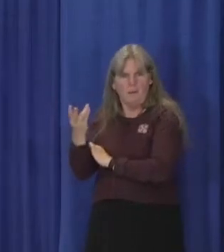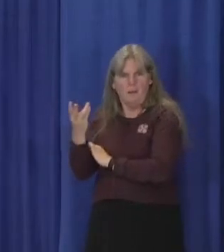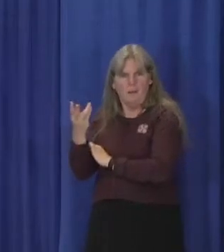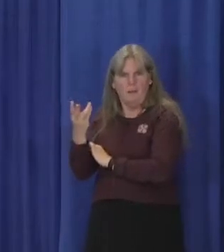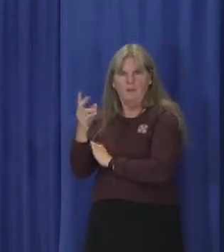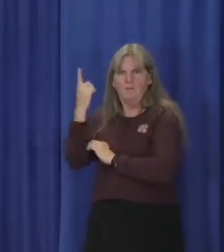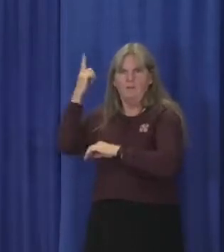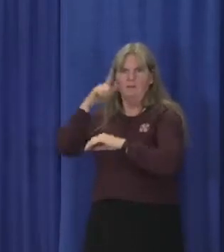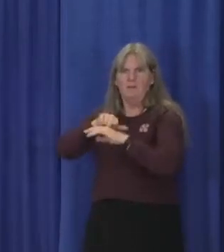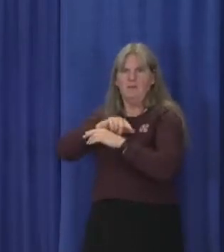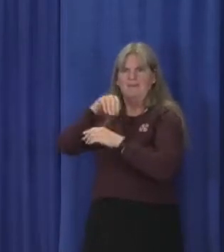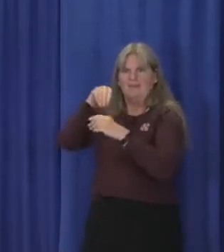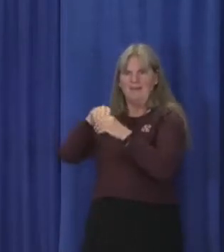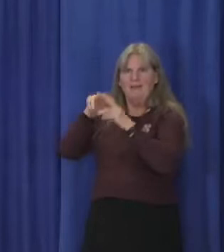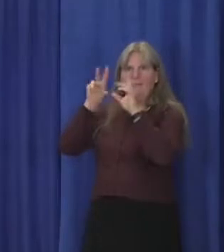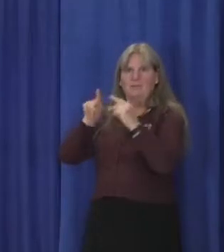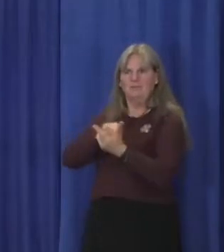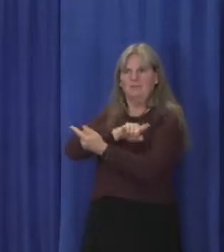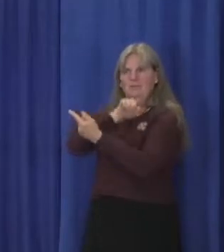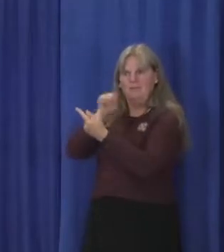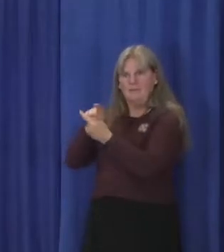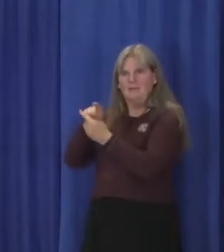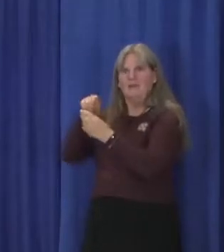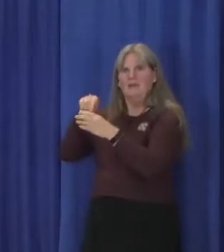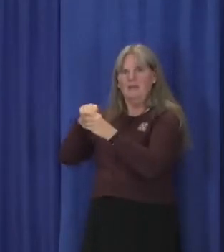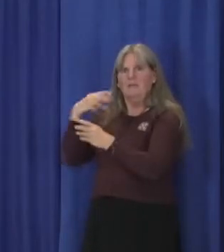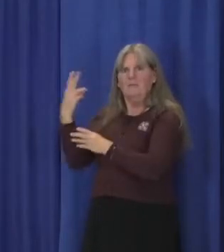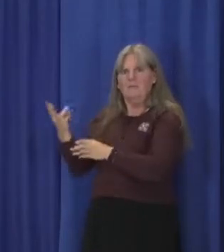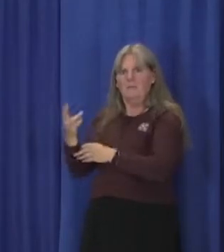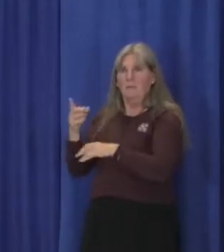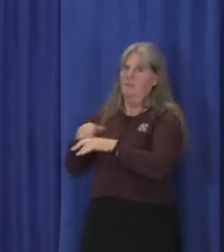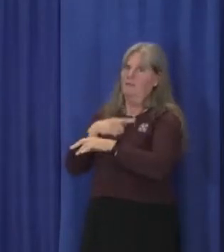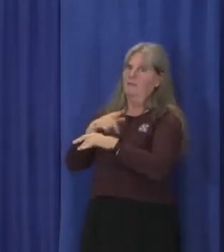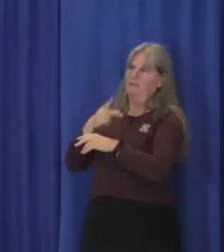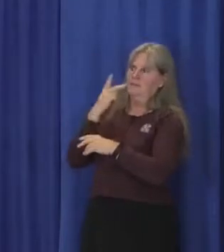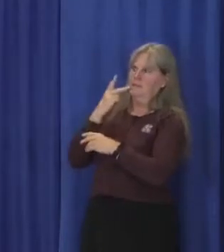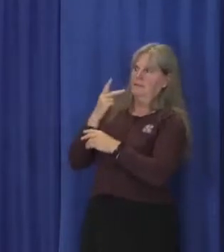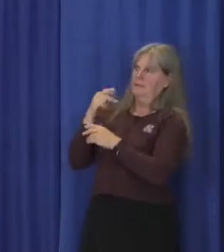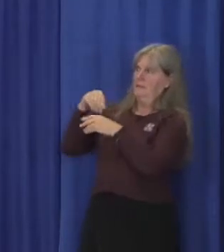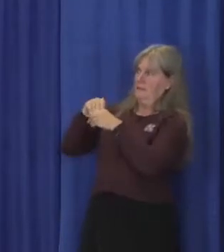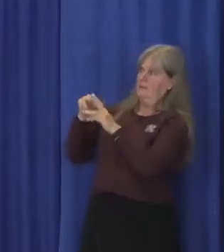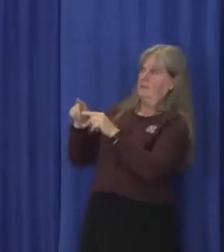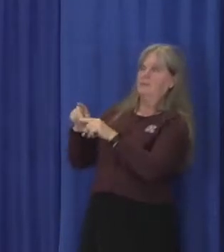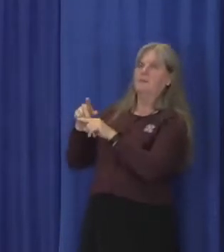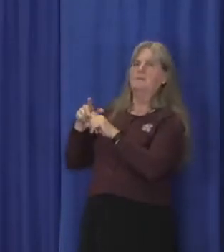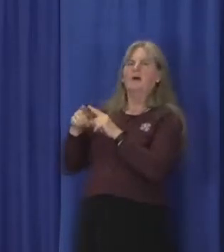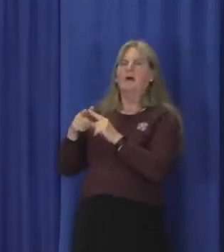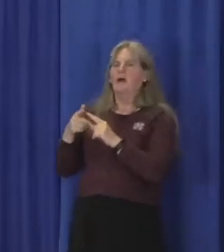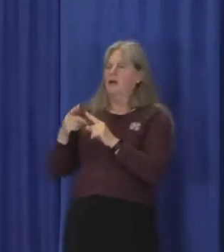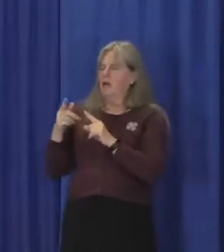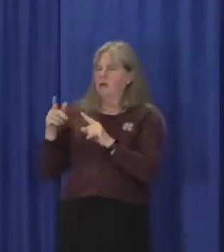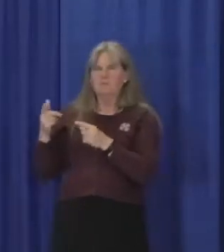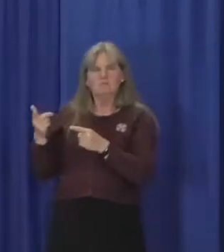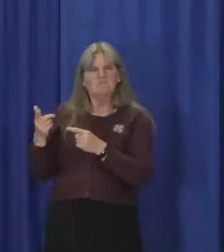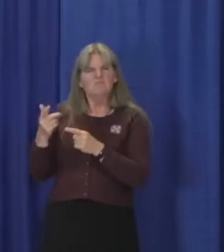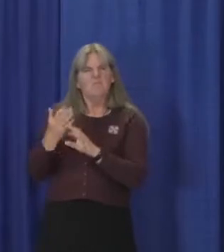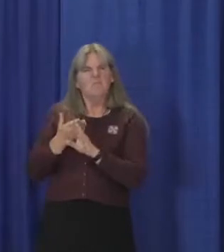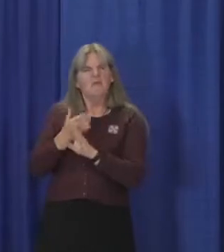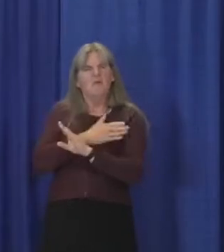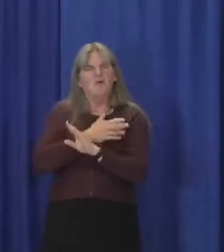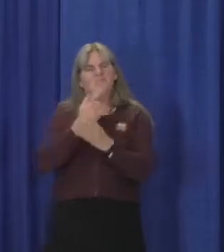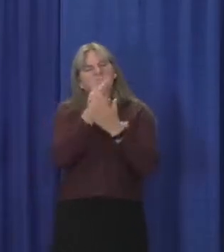we've met in person in a long, long time. But our meetings and conversations have been weekly at